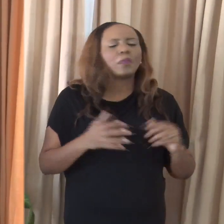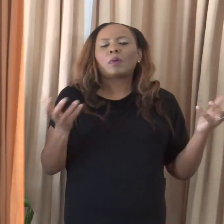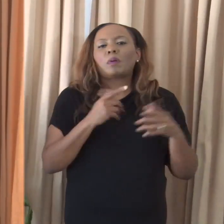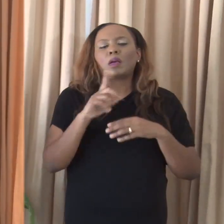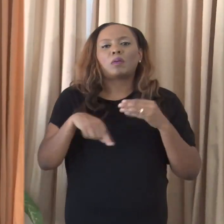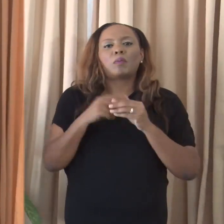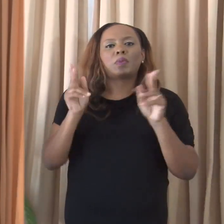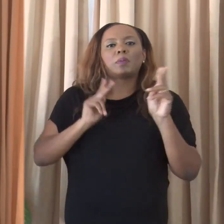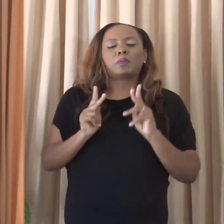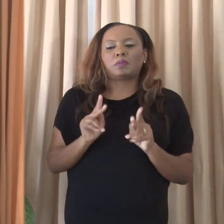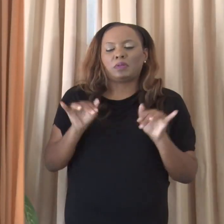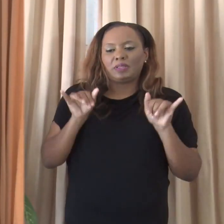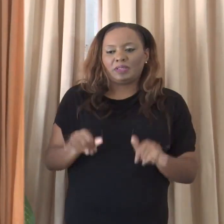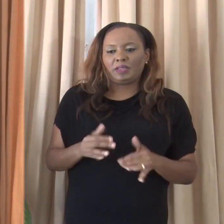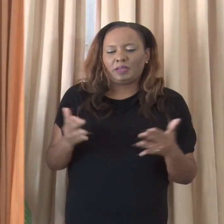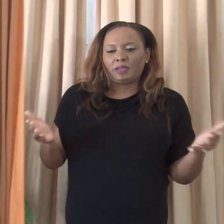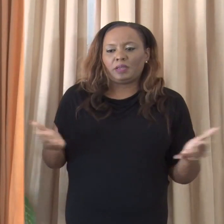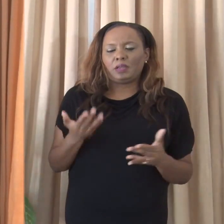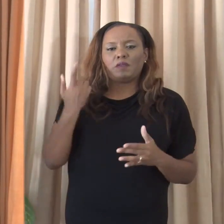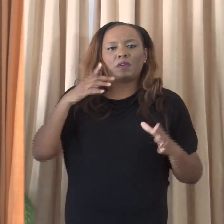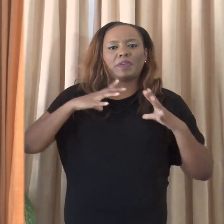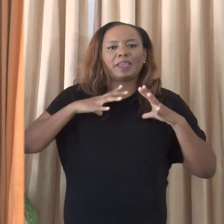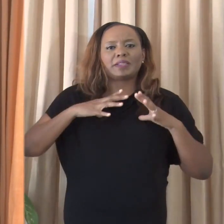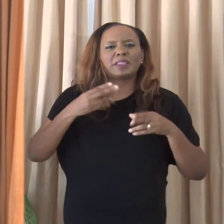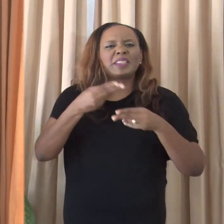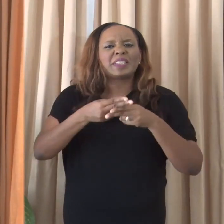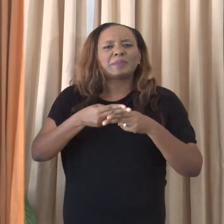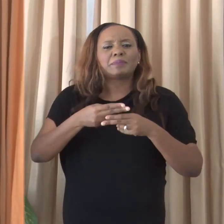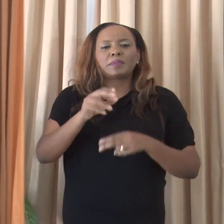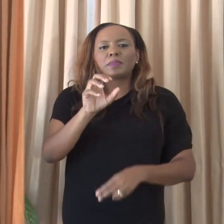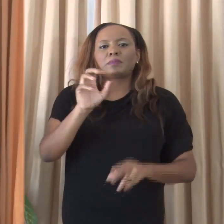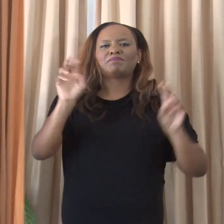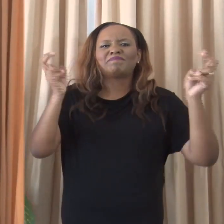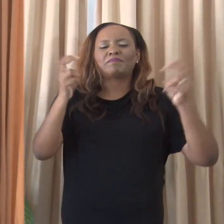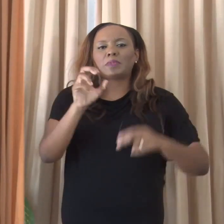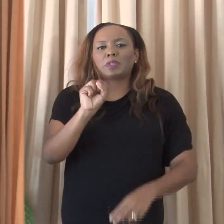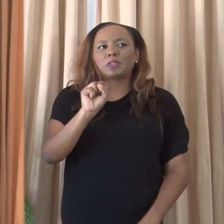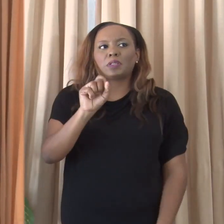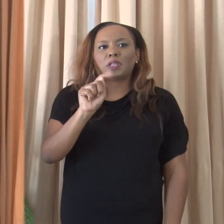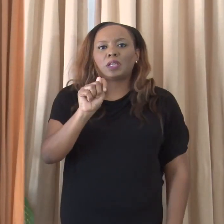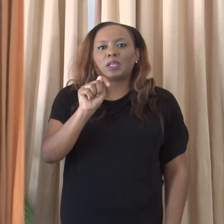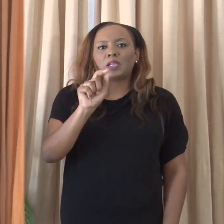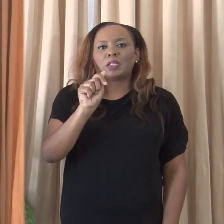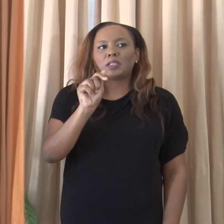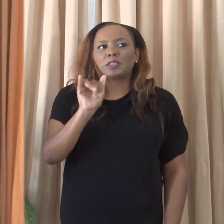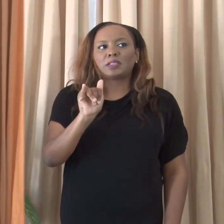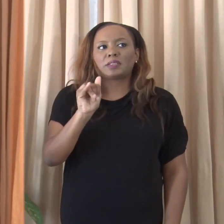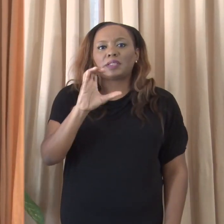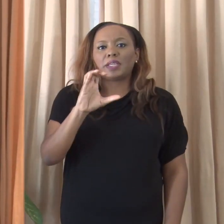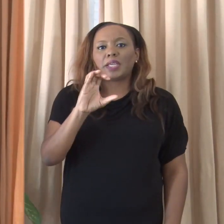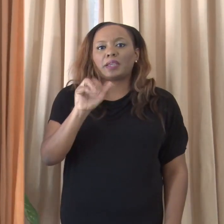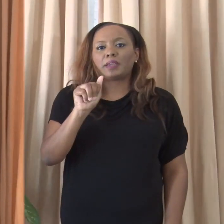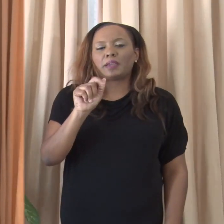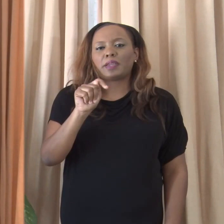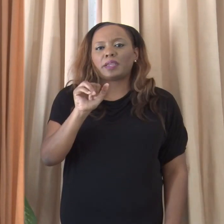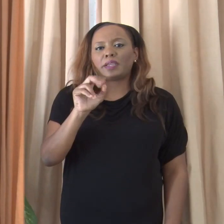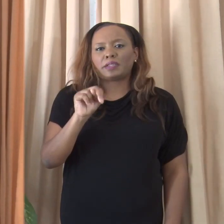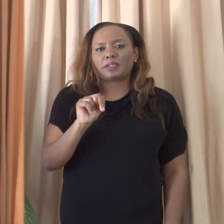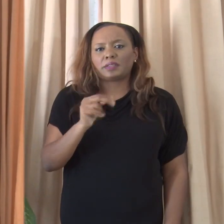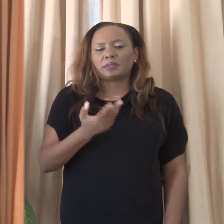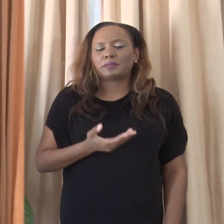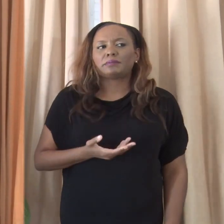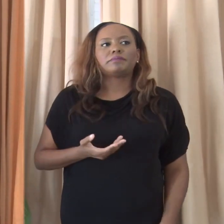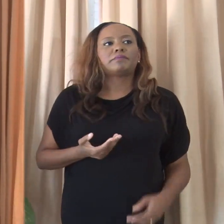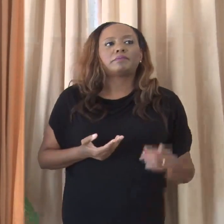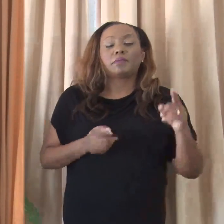the limitation of 25 in a given area? Ian, it is a very important question. You know, and